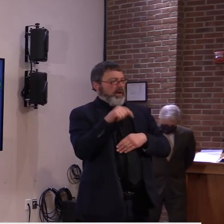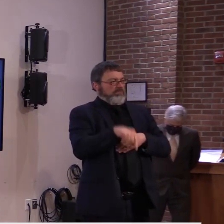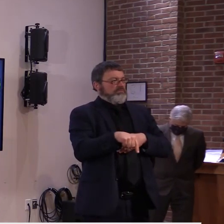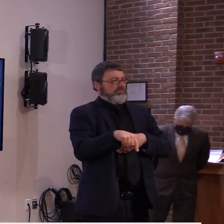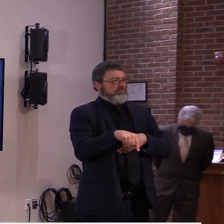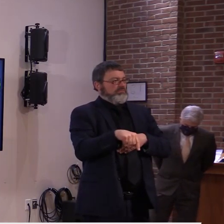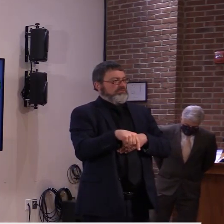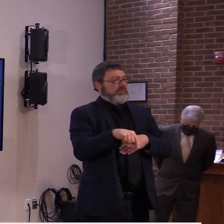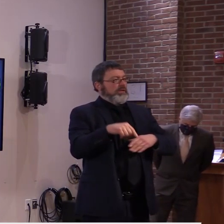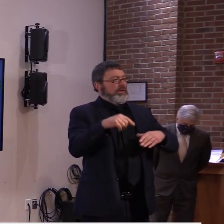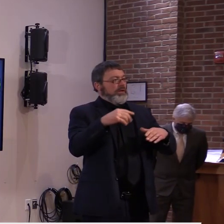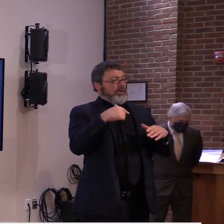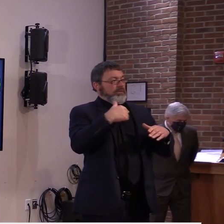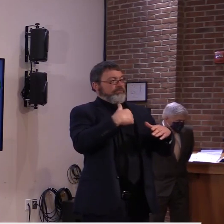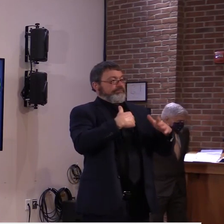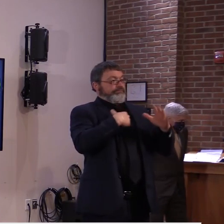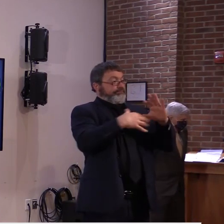we're pretty.